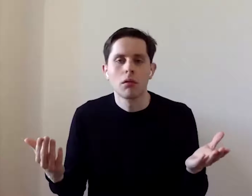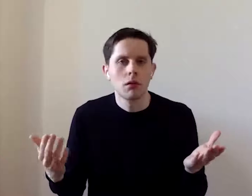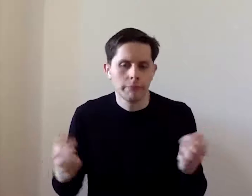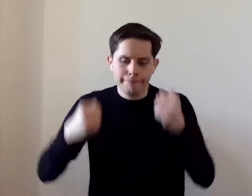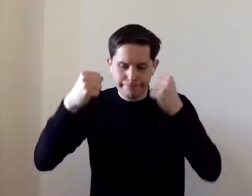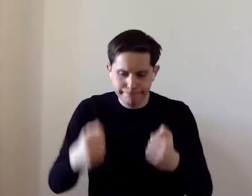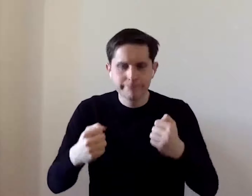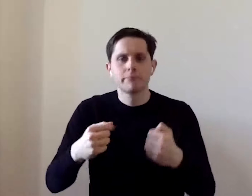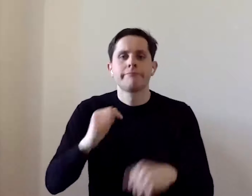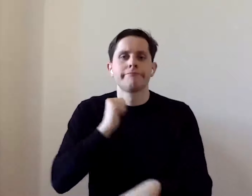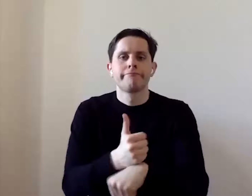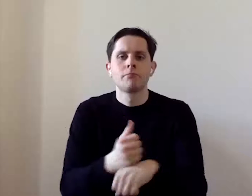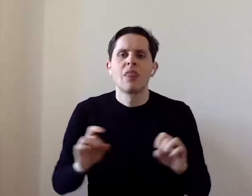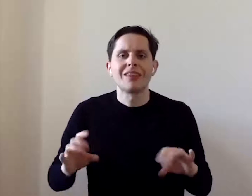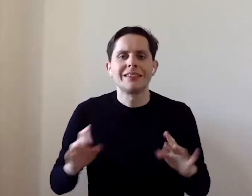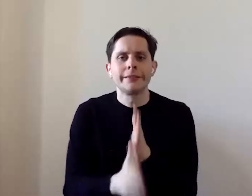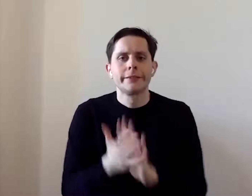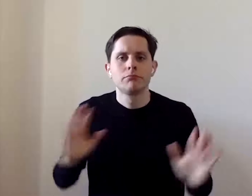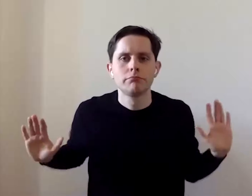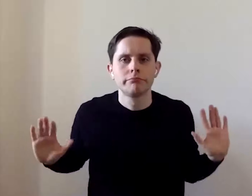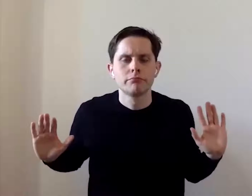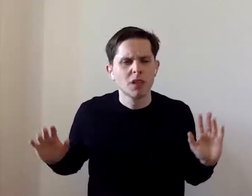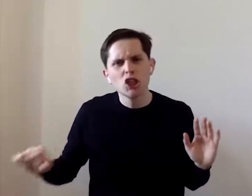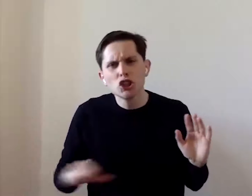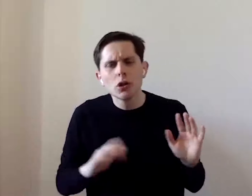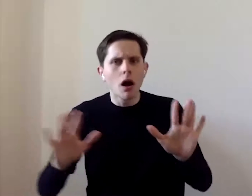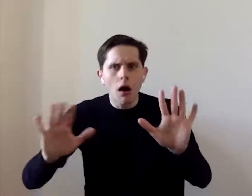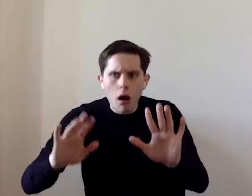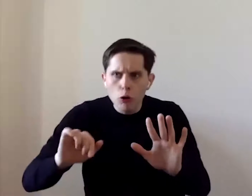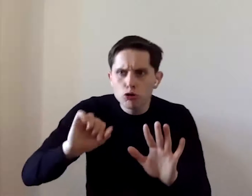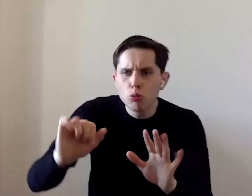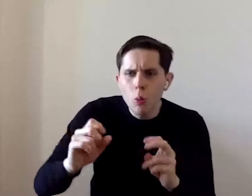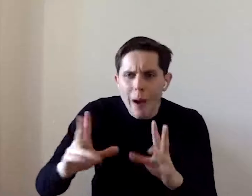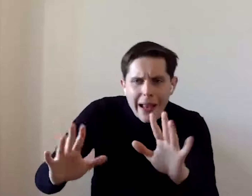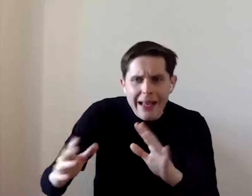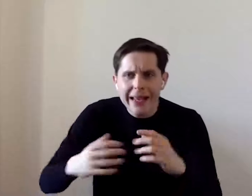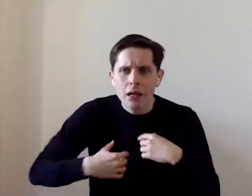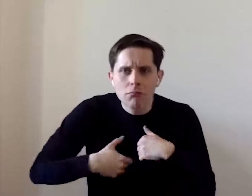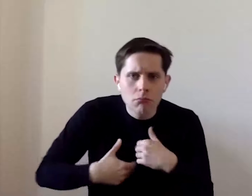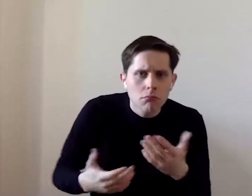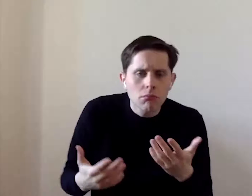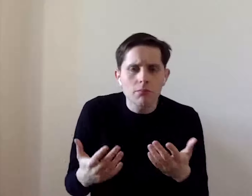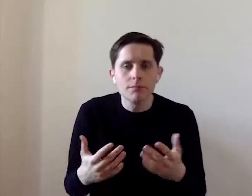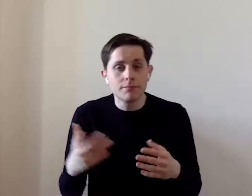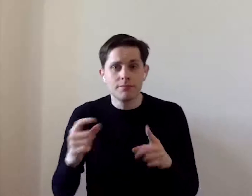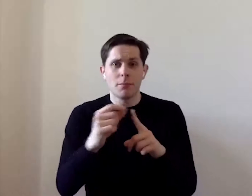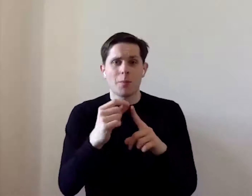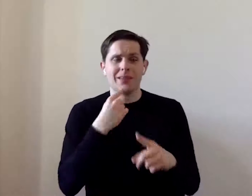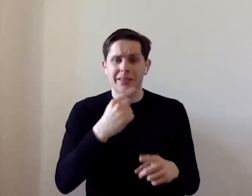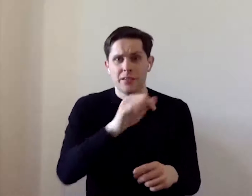quite inflexible sometimes in how people are welcome to kind of receive information as well. Do you want to say